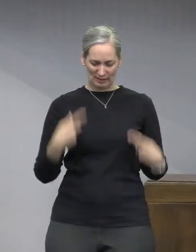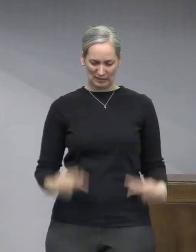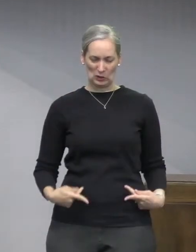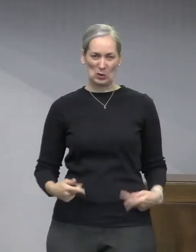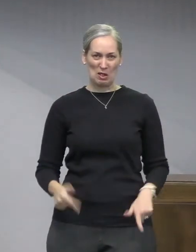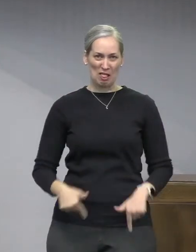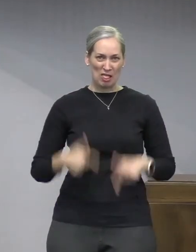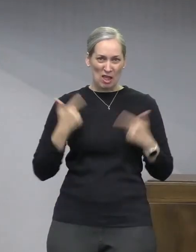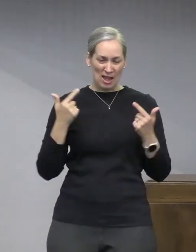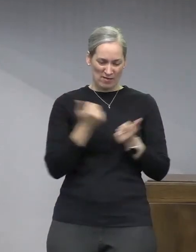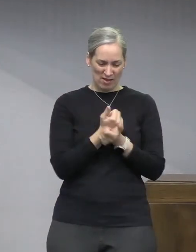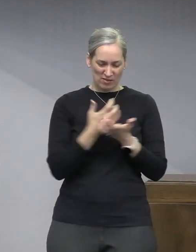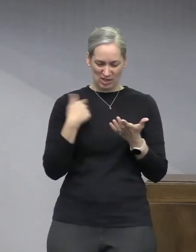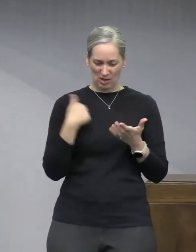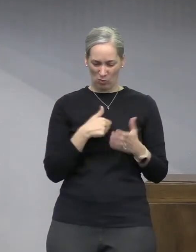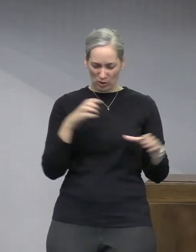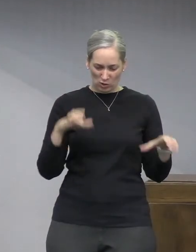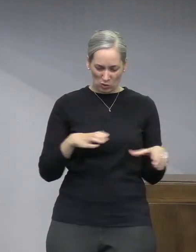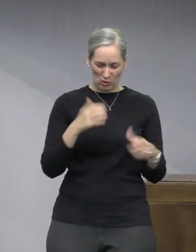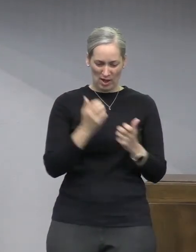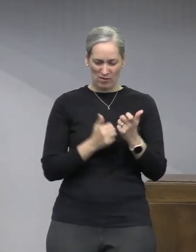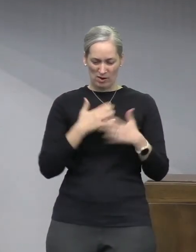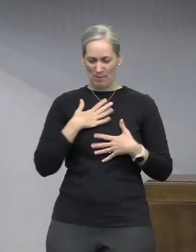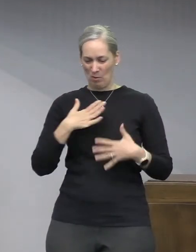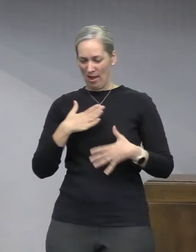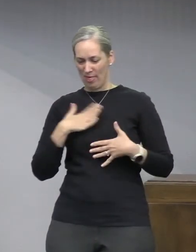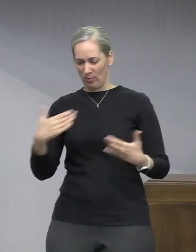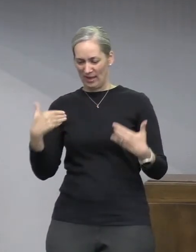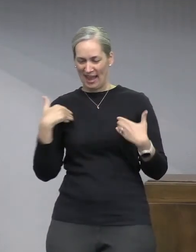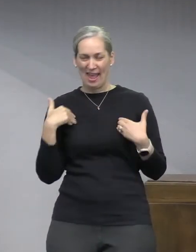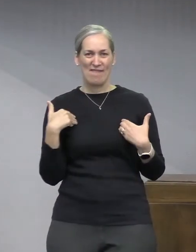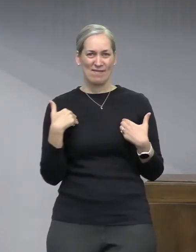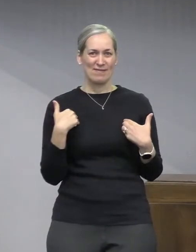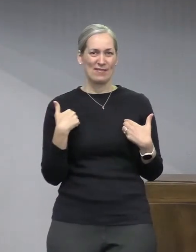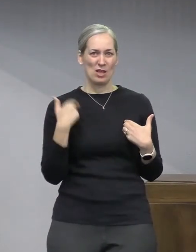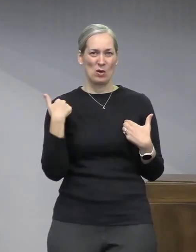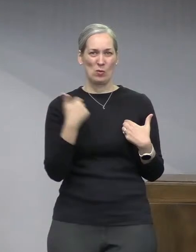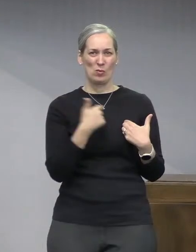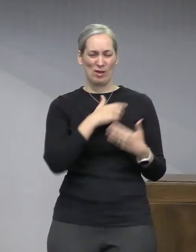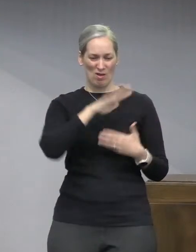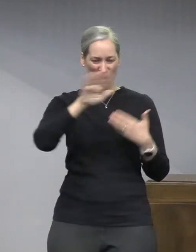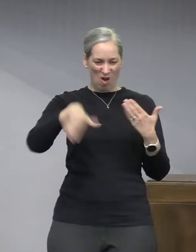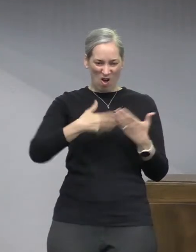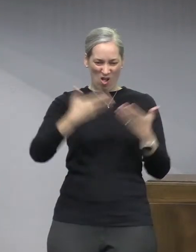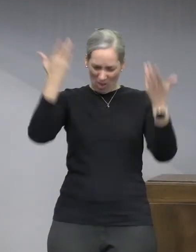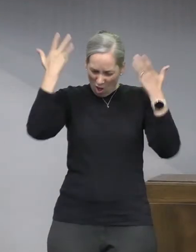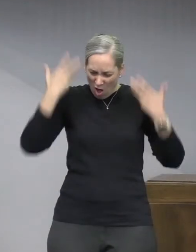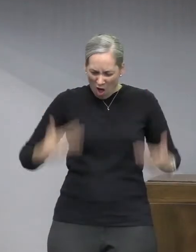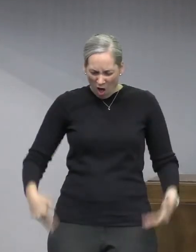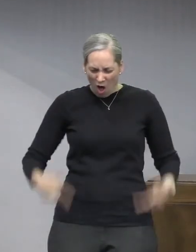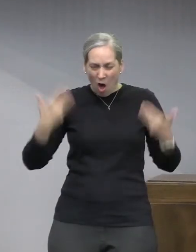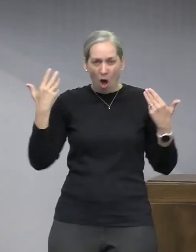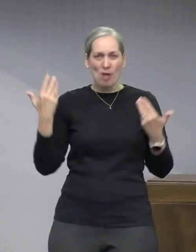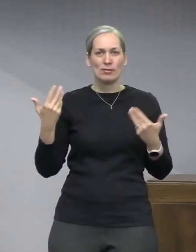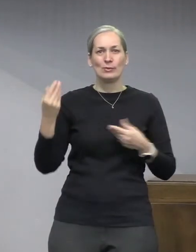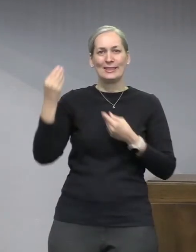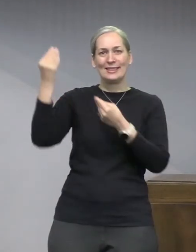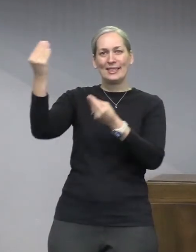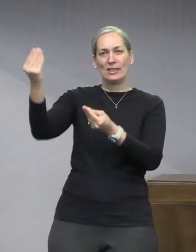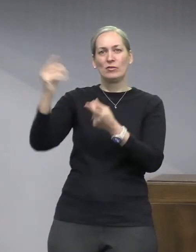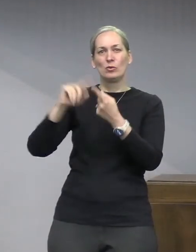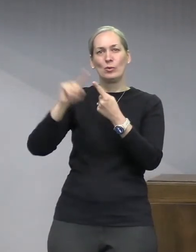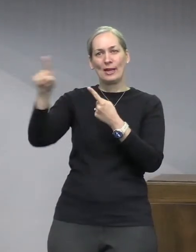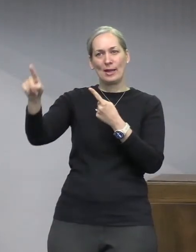It's everything we do, every breath we breathe. We give Him all of that. And that